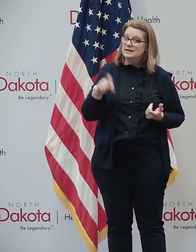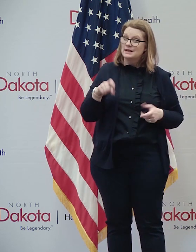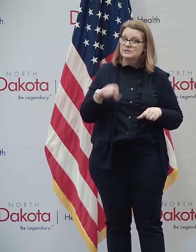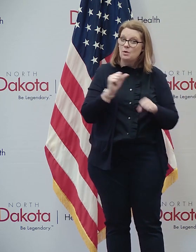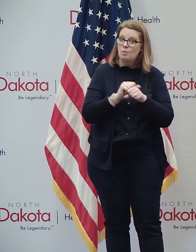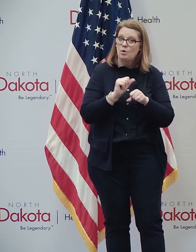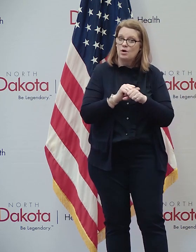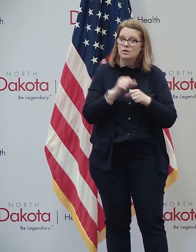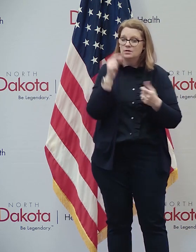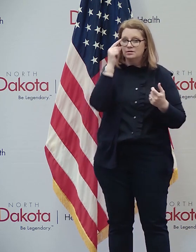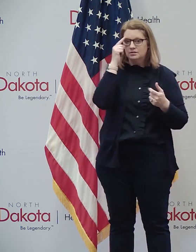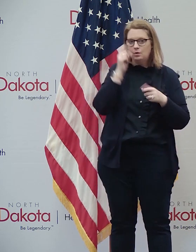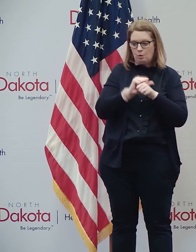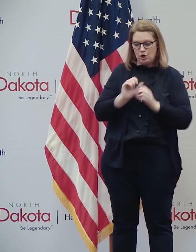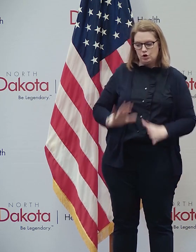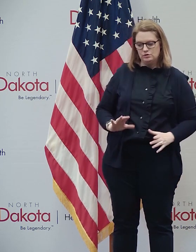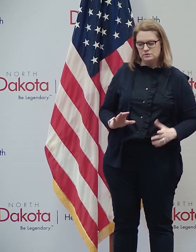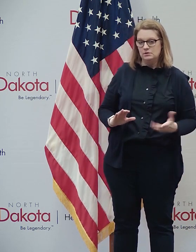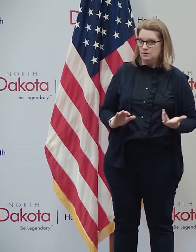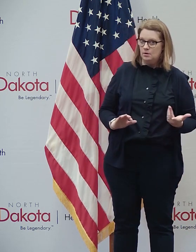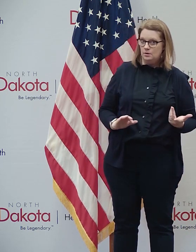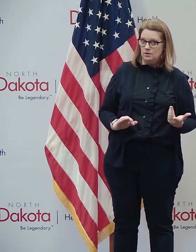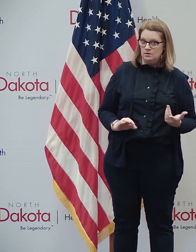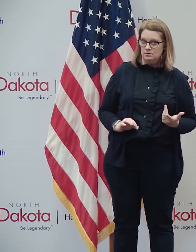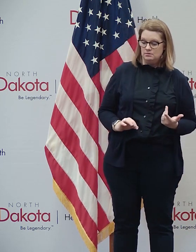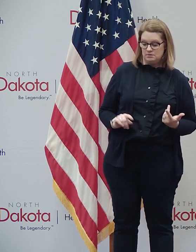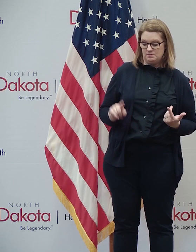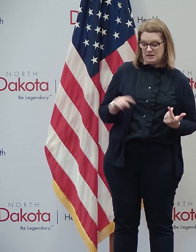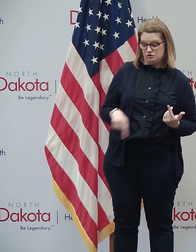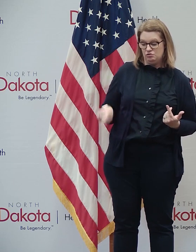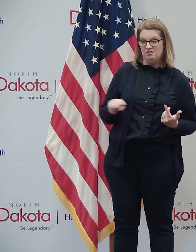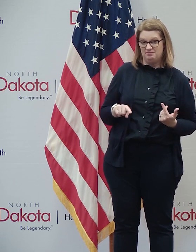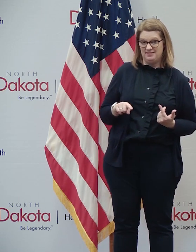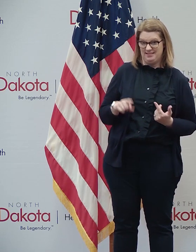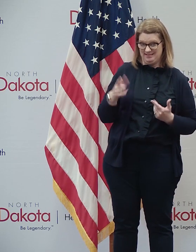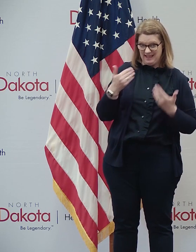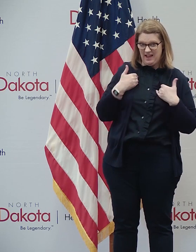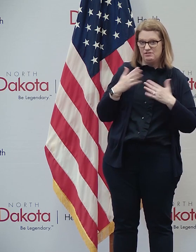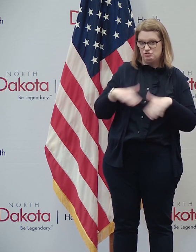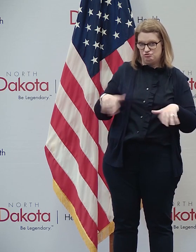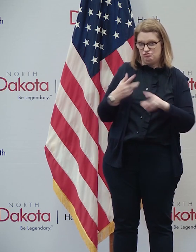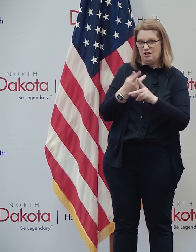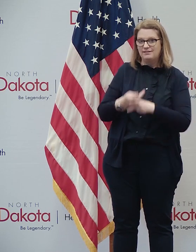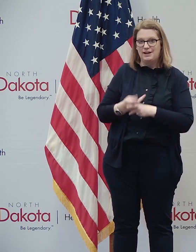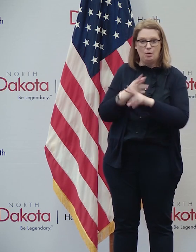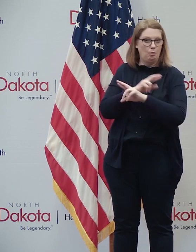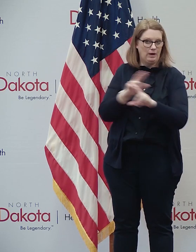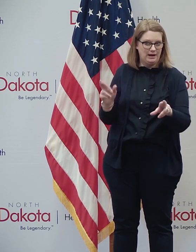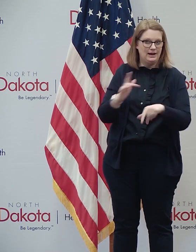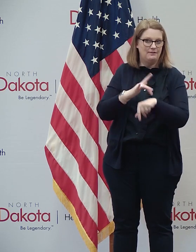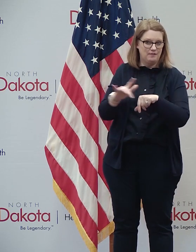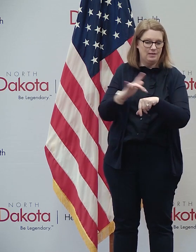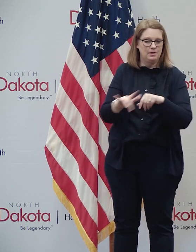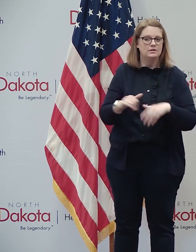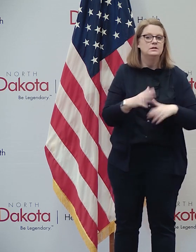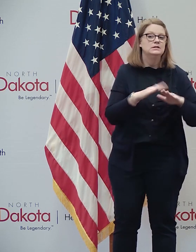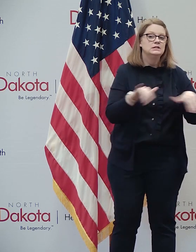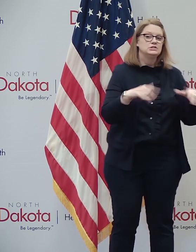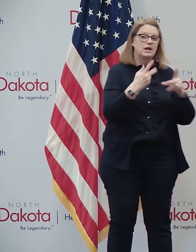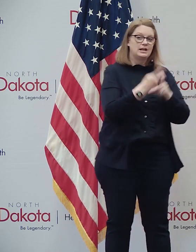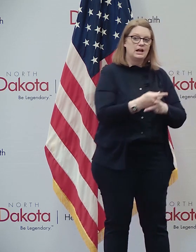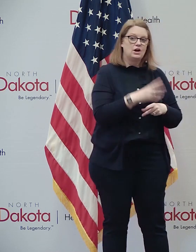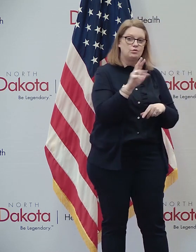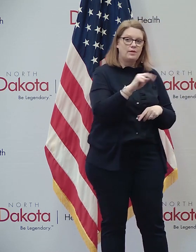support, we need to make sure that they've got their essential child care in place. Child care in North Dakota